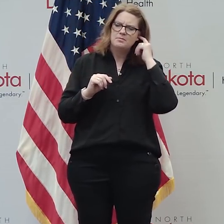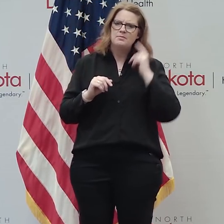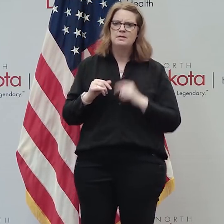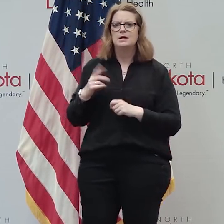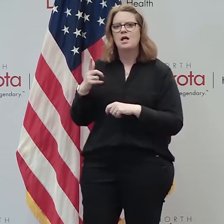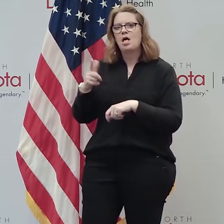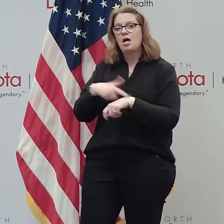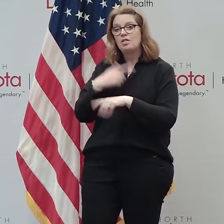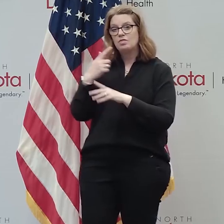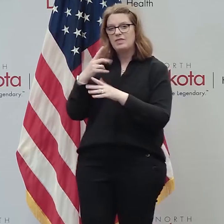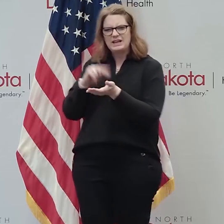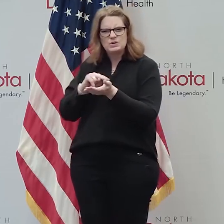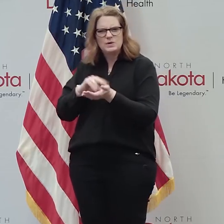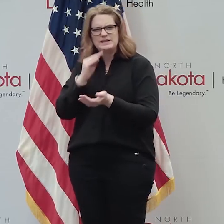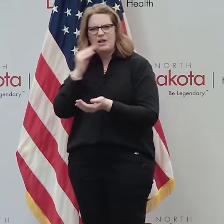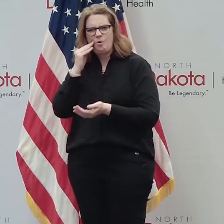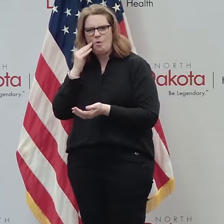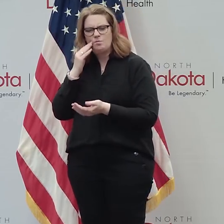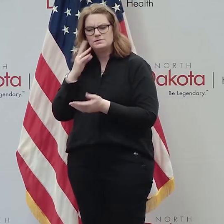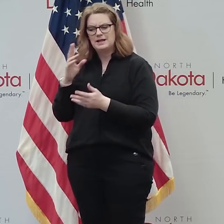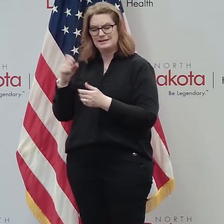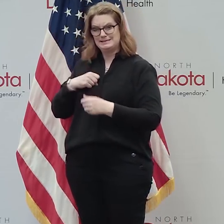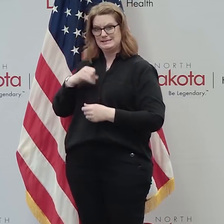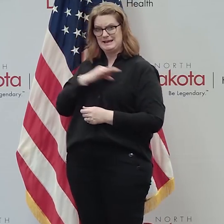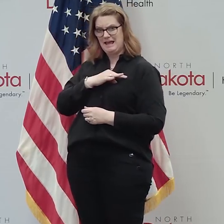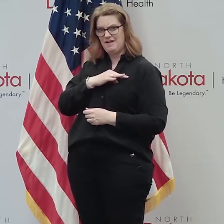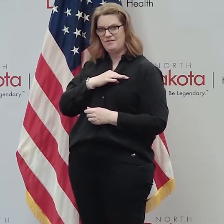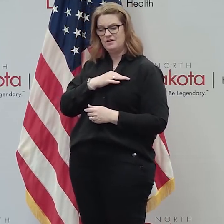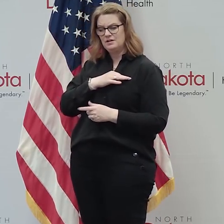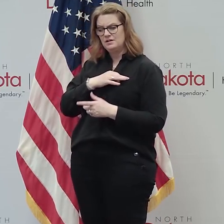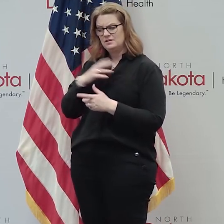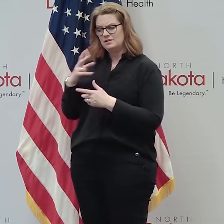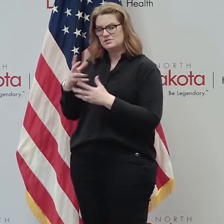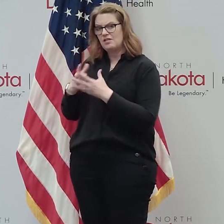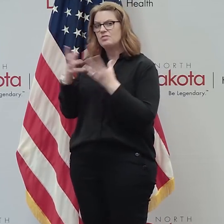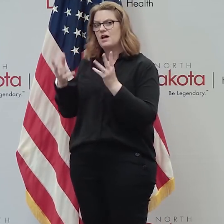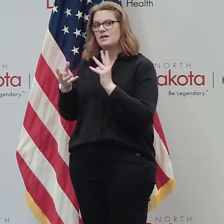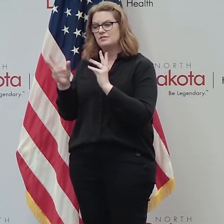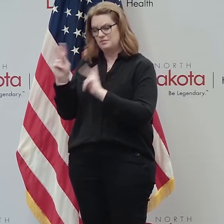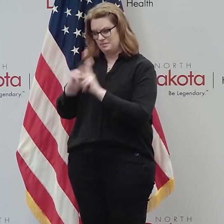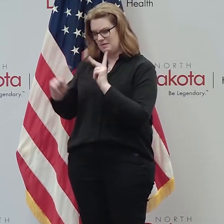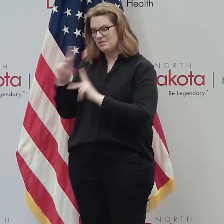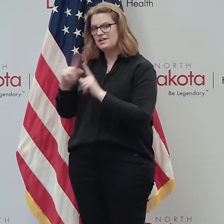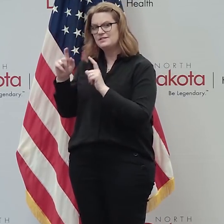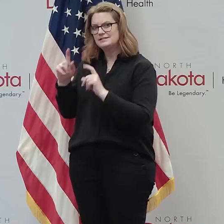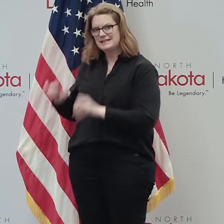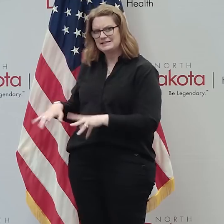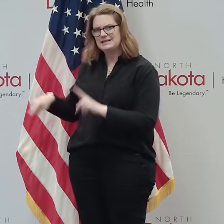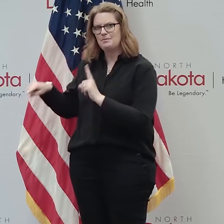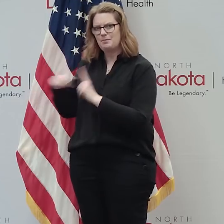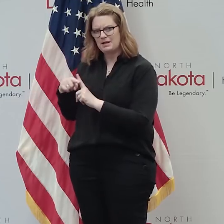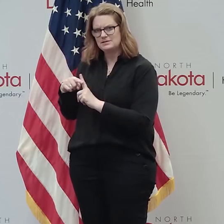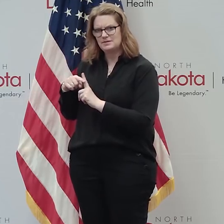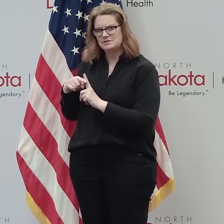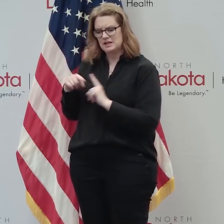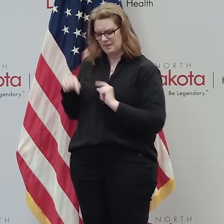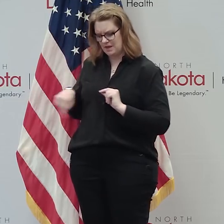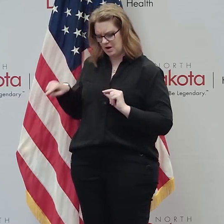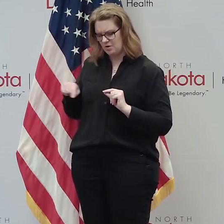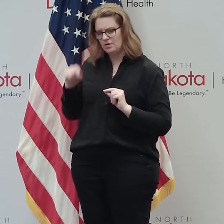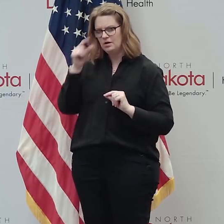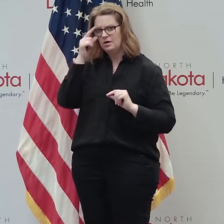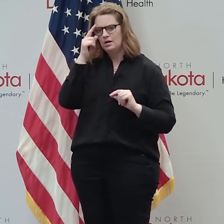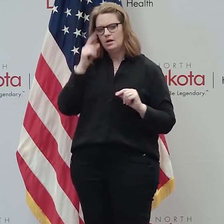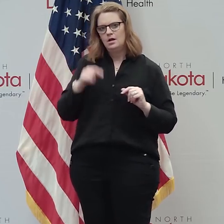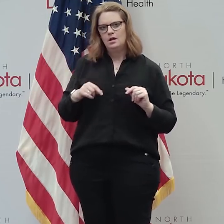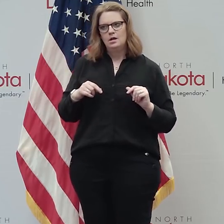long-term care workers. And then the other reason why we think it's high is that even though, there's a lot of attention given the